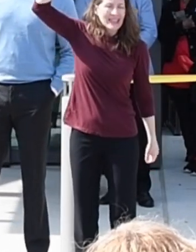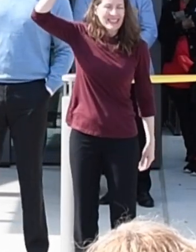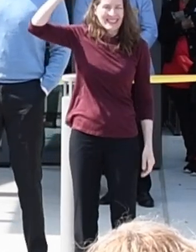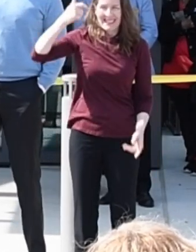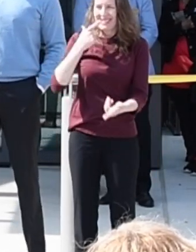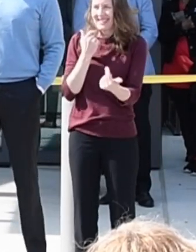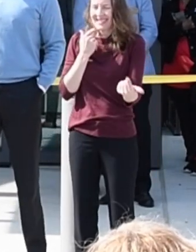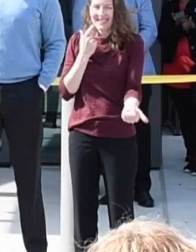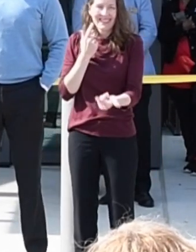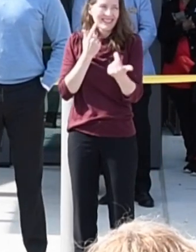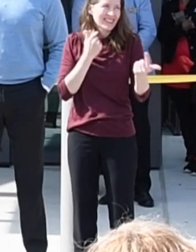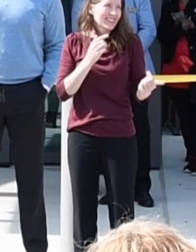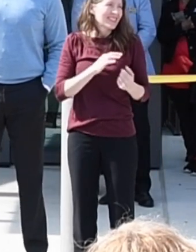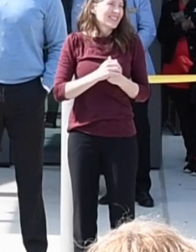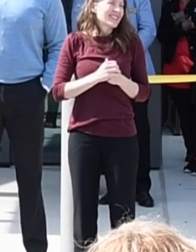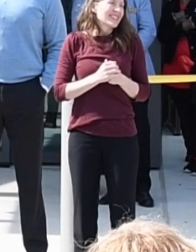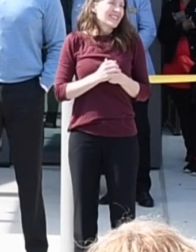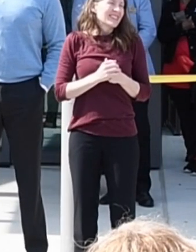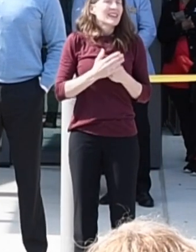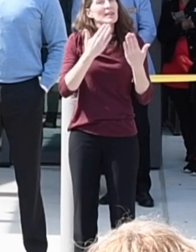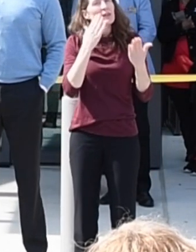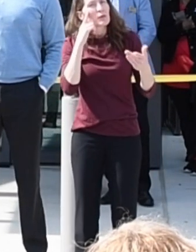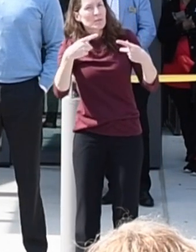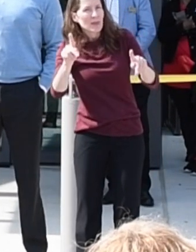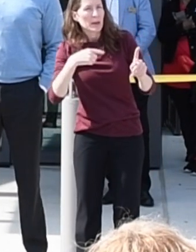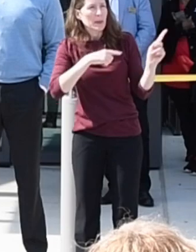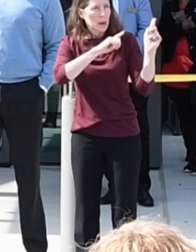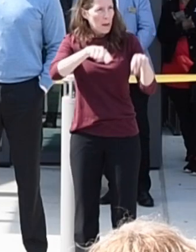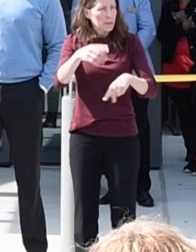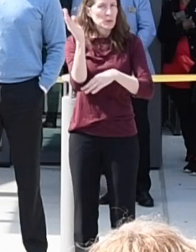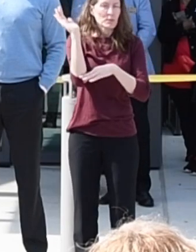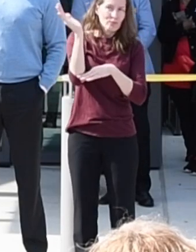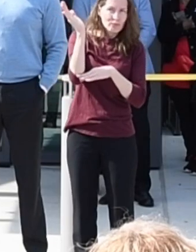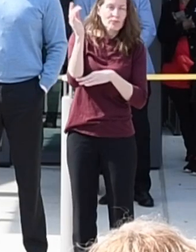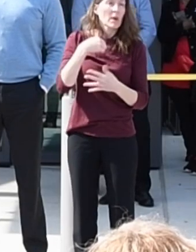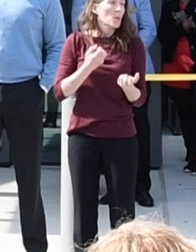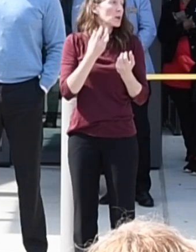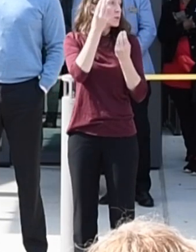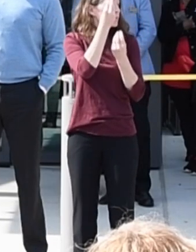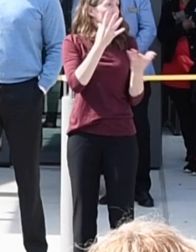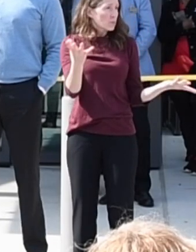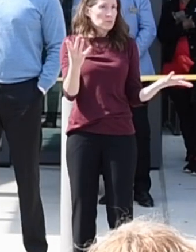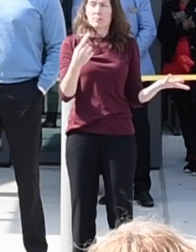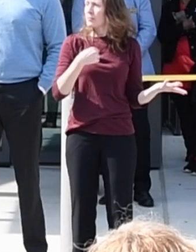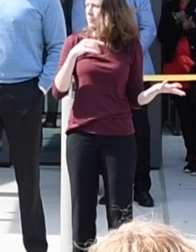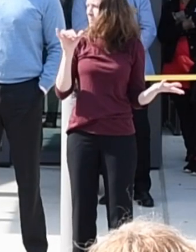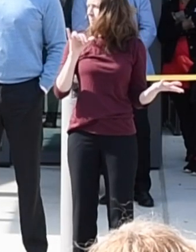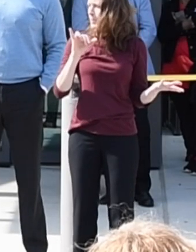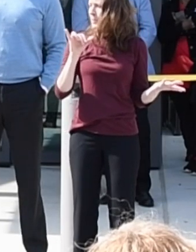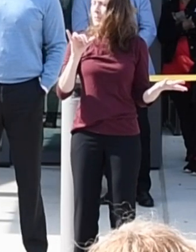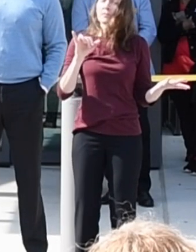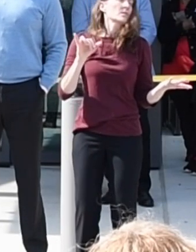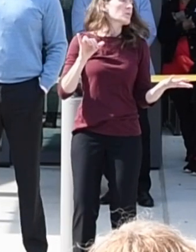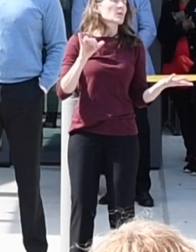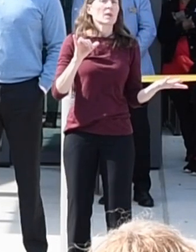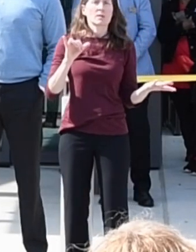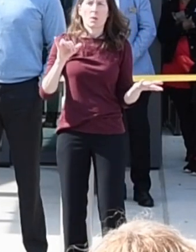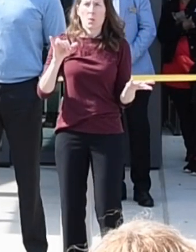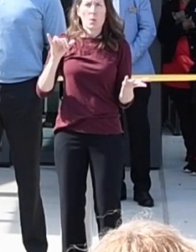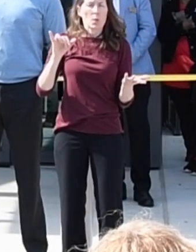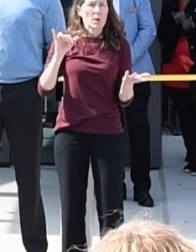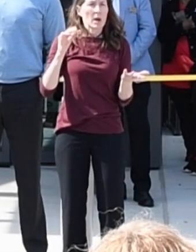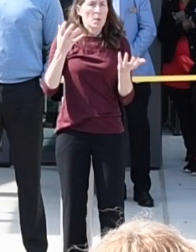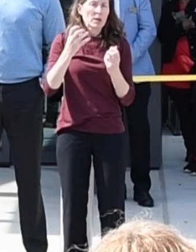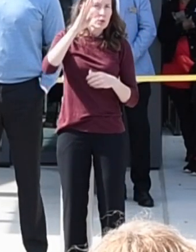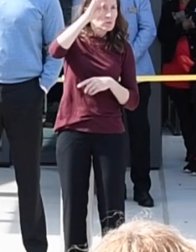So I thank you for letting me be here, and I want to let you know that I also bring greetings from the governor. When I joined